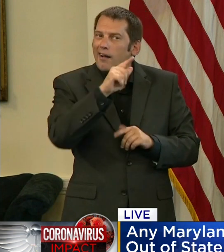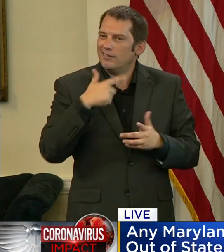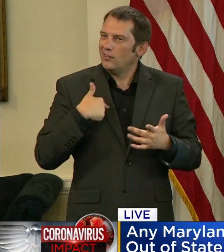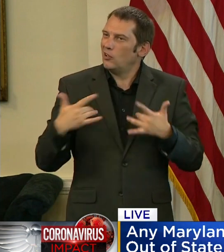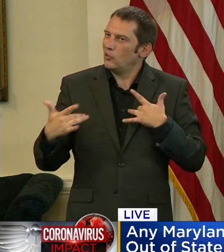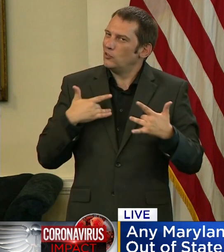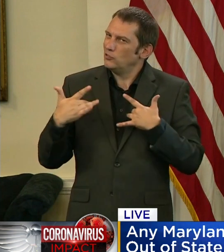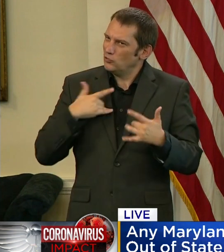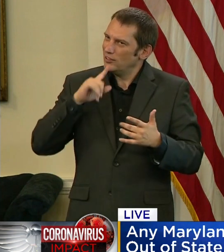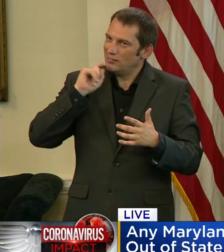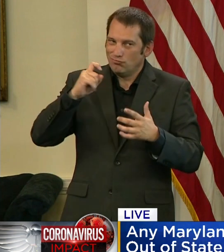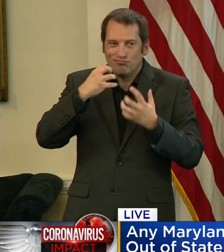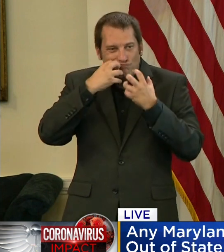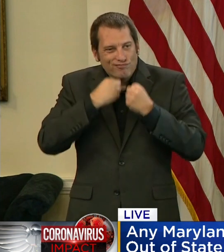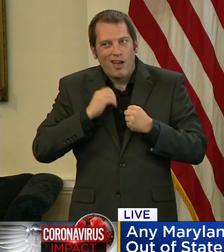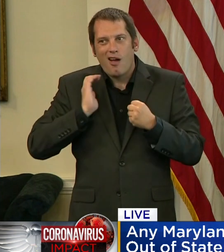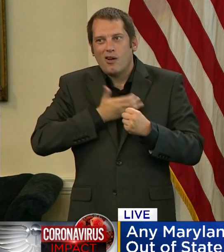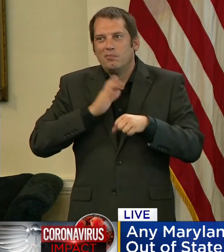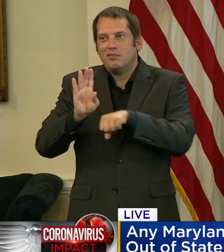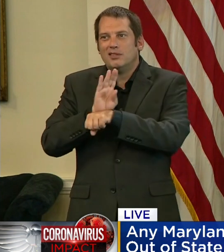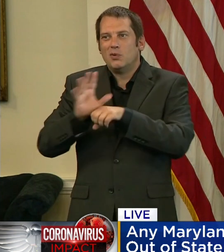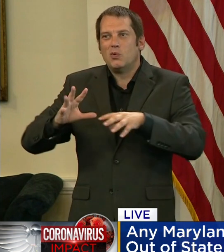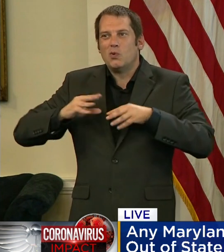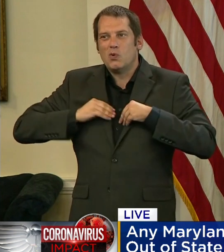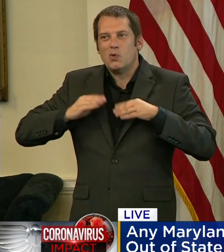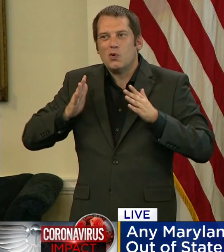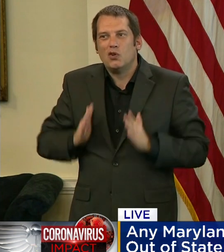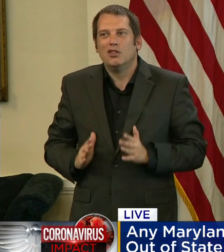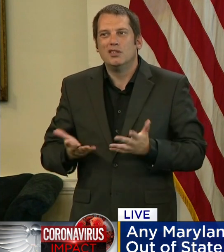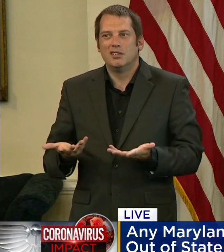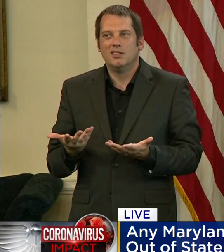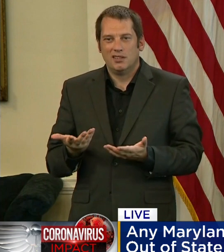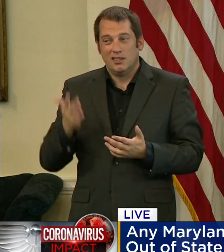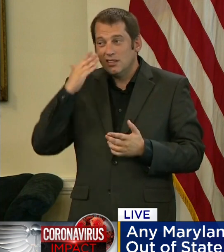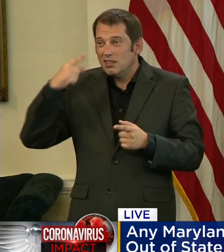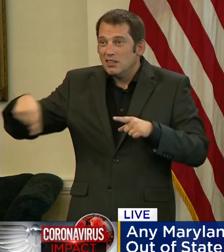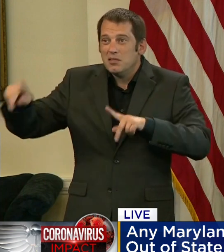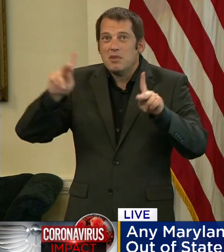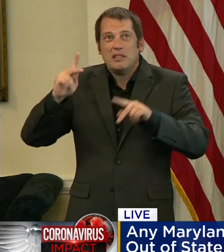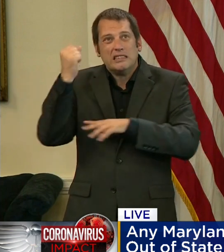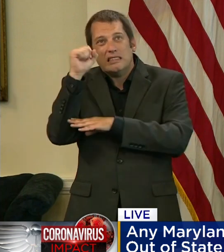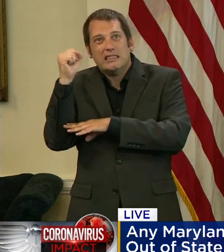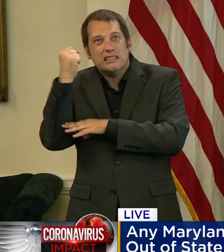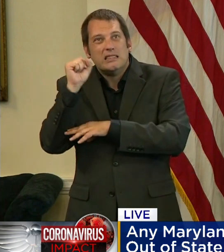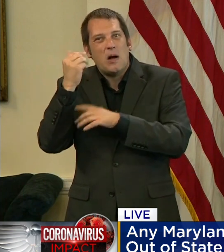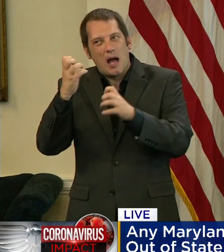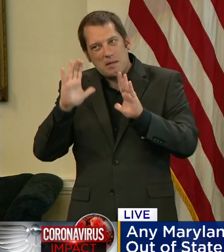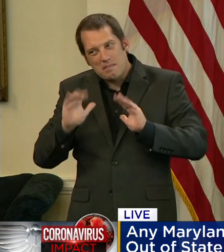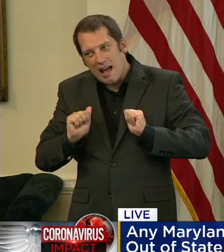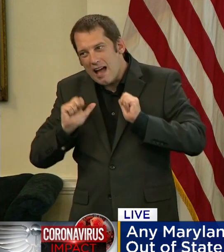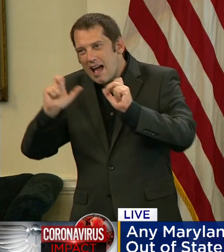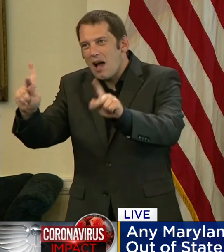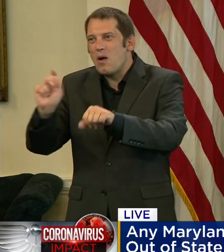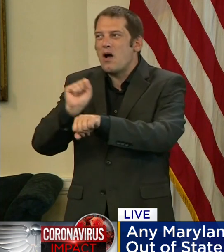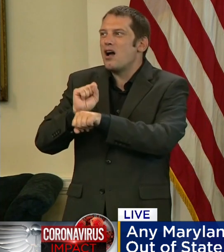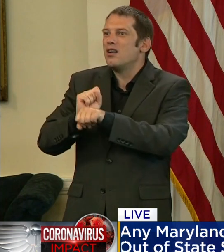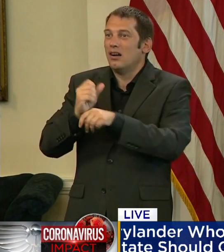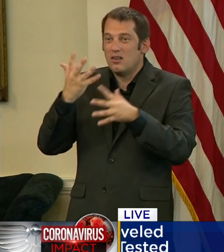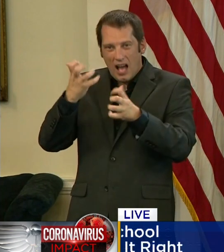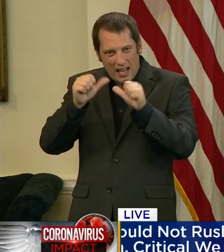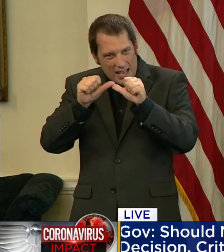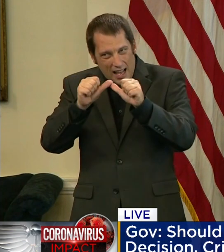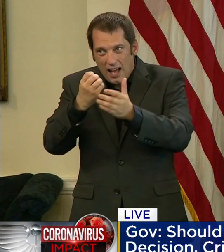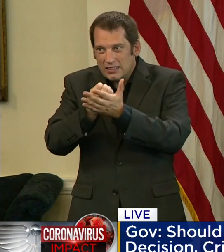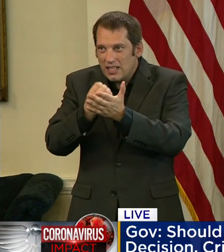people who work in those restaurants. We want to get people back to work, we want to get our economy, and we want to keep people safe. So at this point, we're trying to crack down on the bad